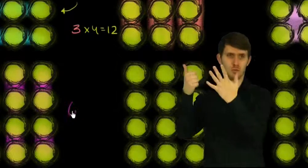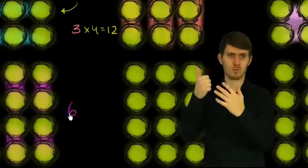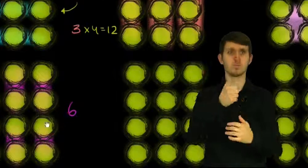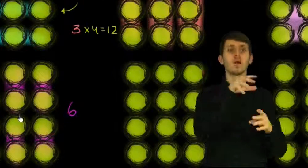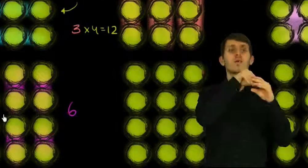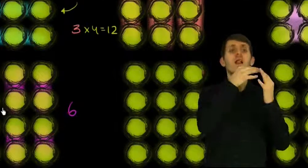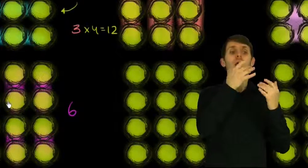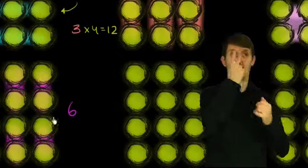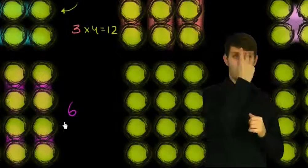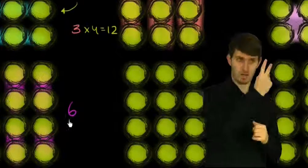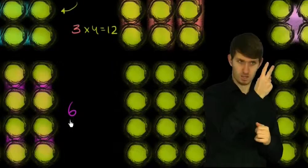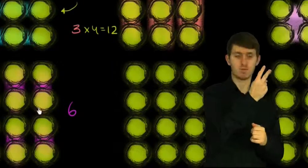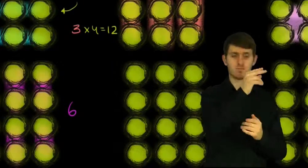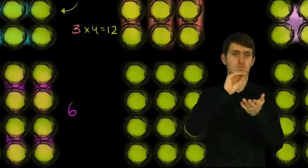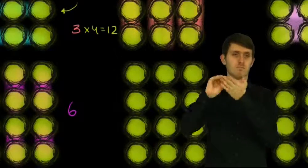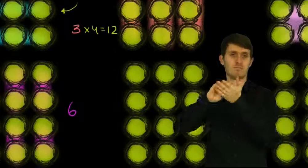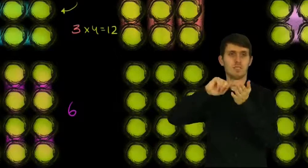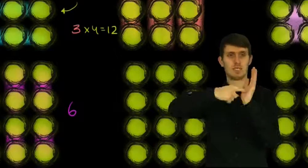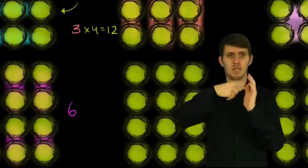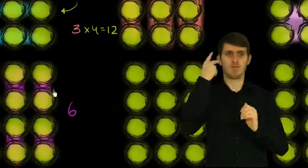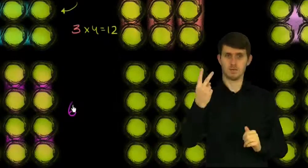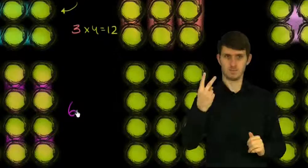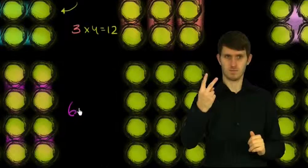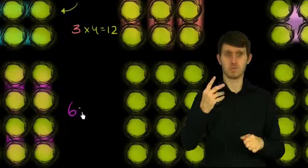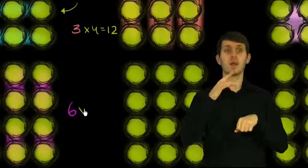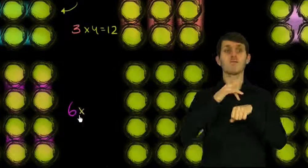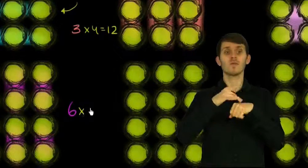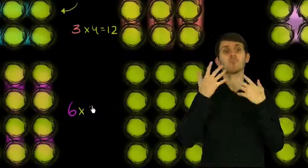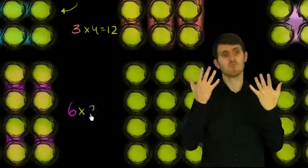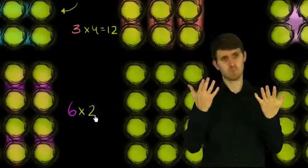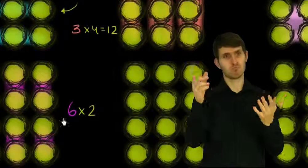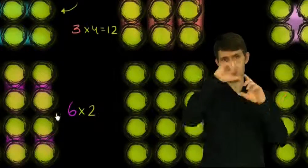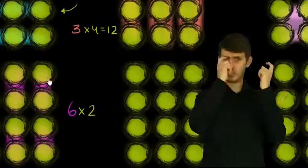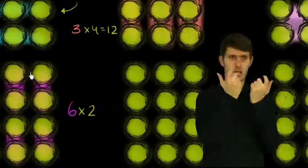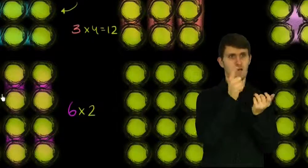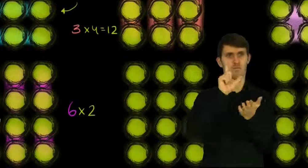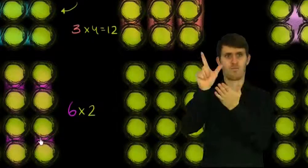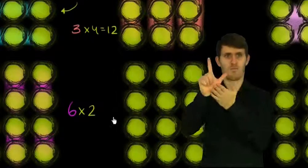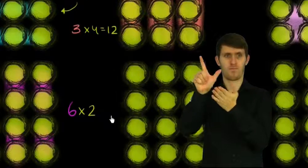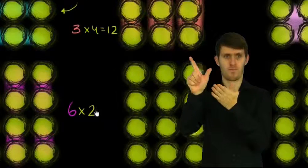2, 6 groups of 2, 6 times 2,